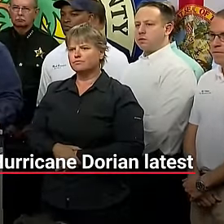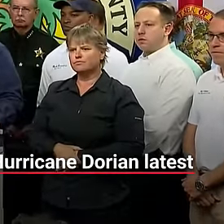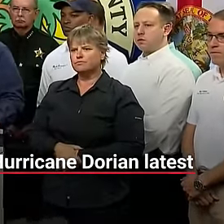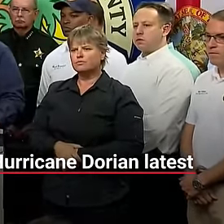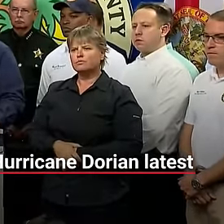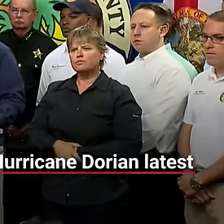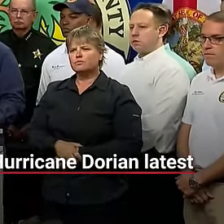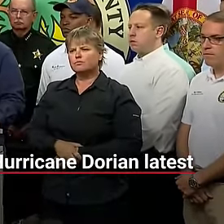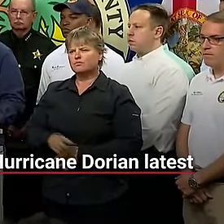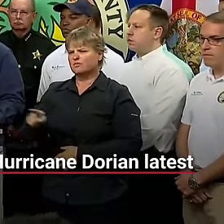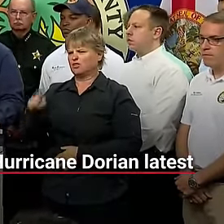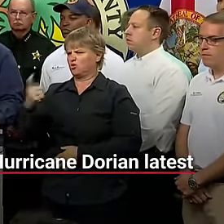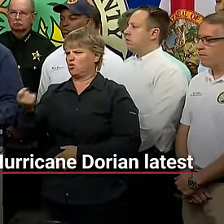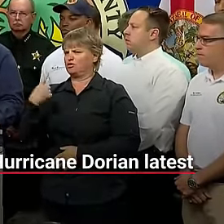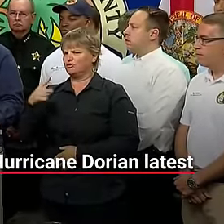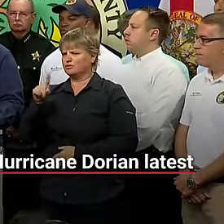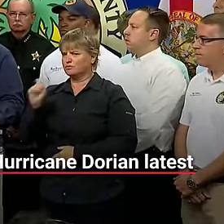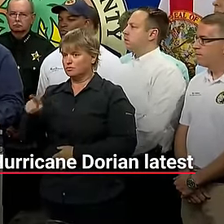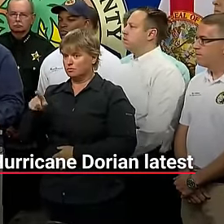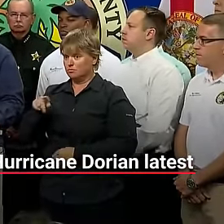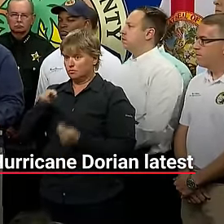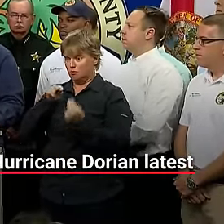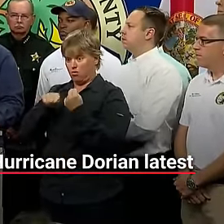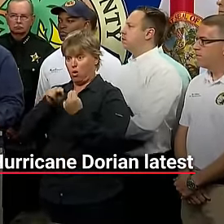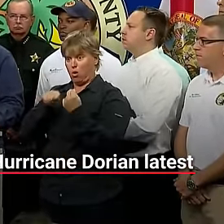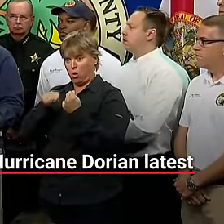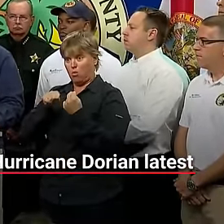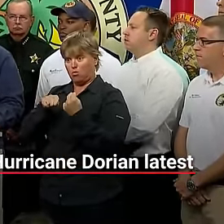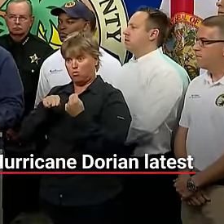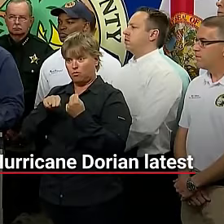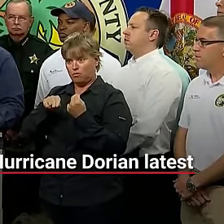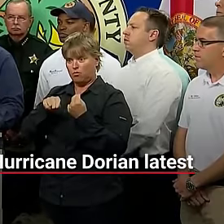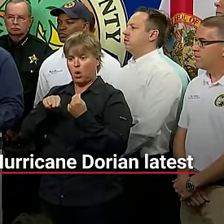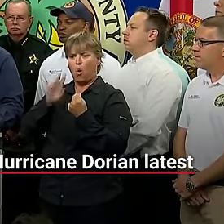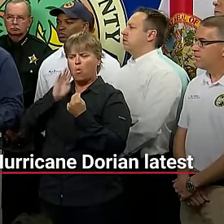Governor, do you think that you'll flip the roads to be northbound only if these evacuations are ordered?